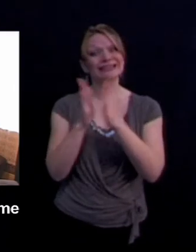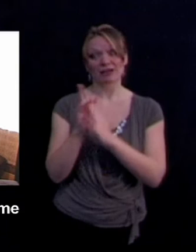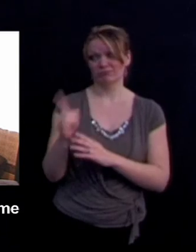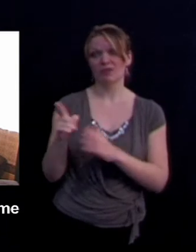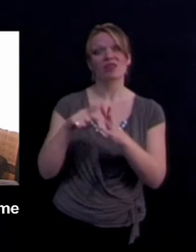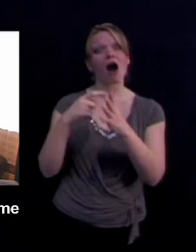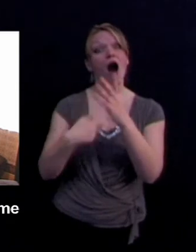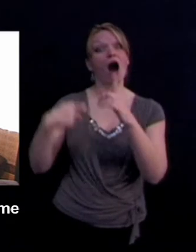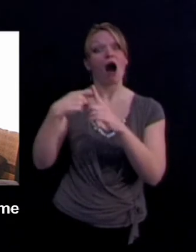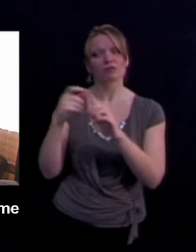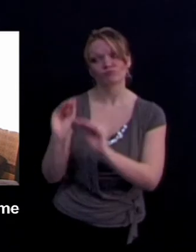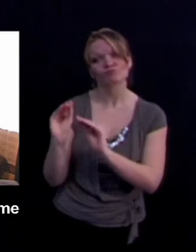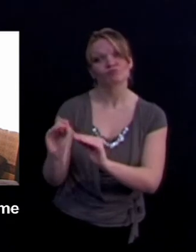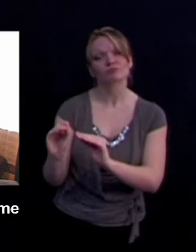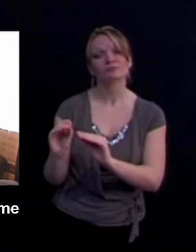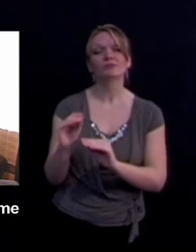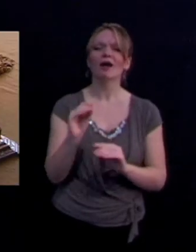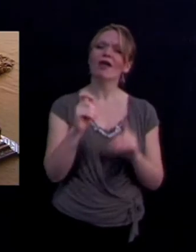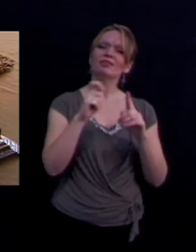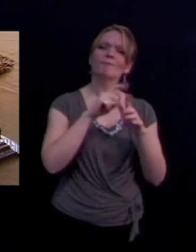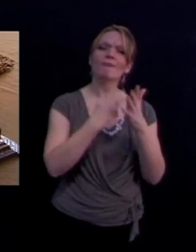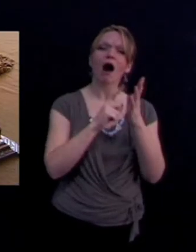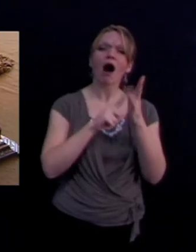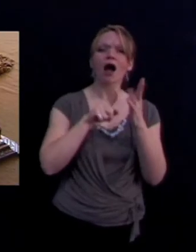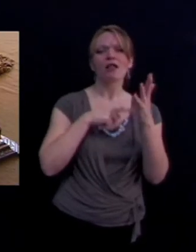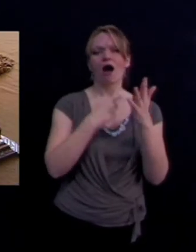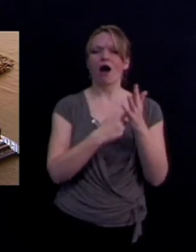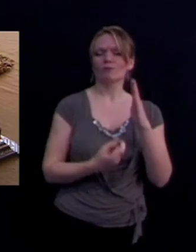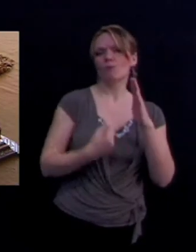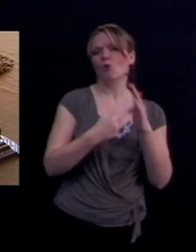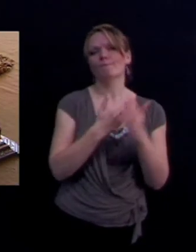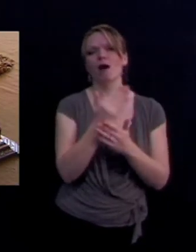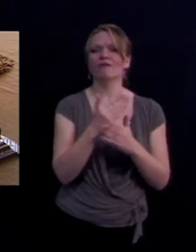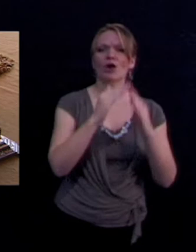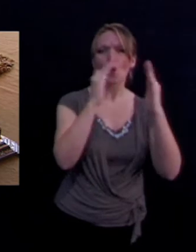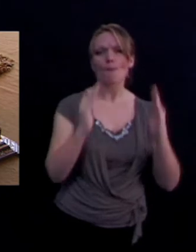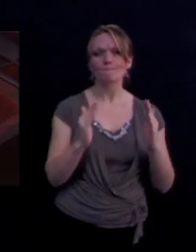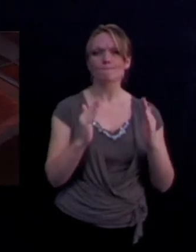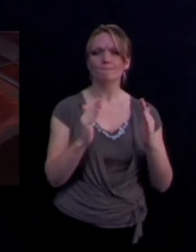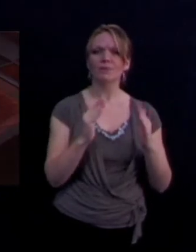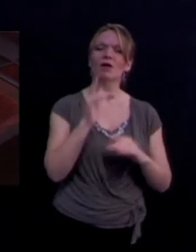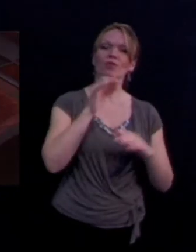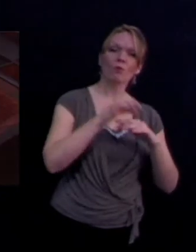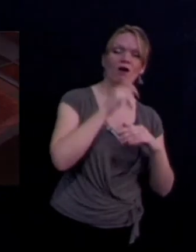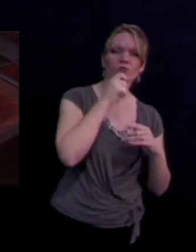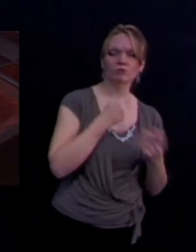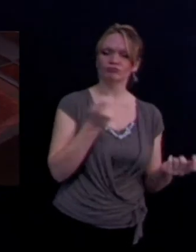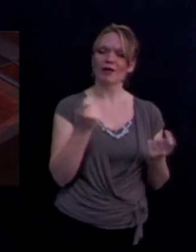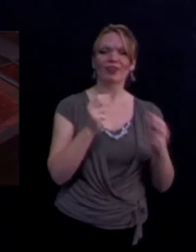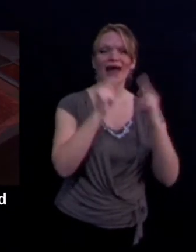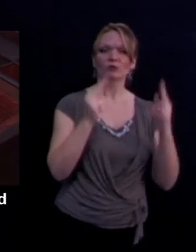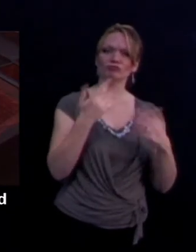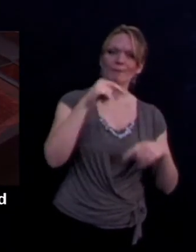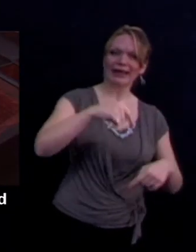The parlour was the heart of the home, with the mistress running the house from here. Friends were entertained here and family gathered